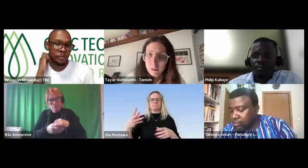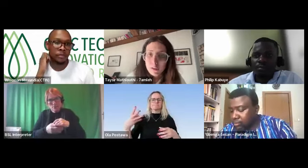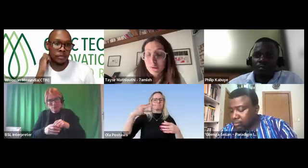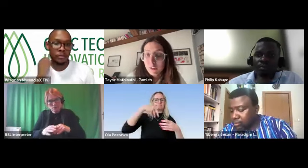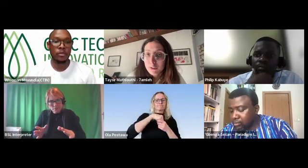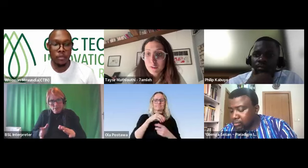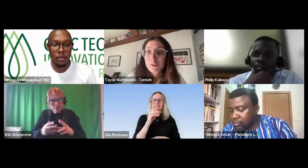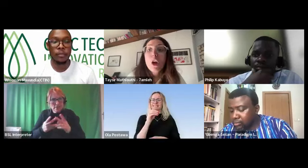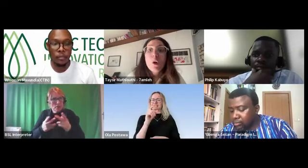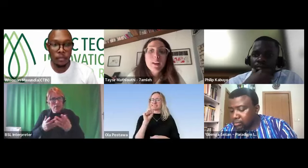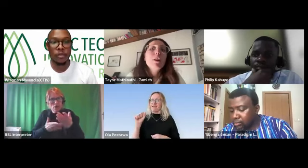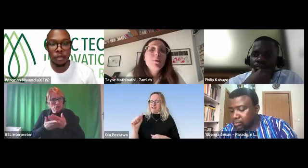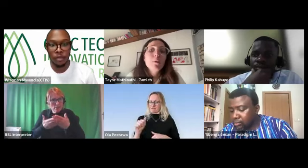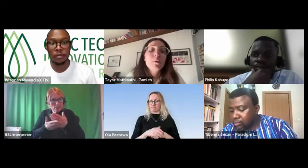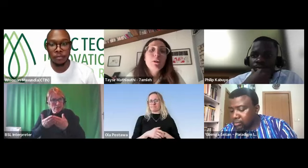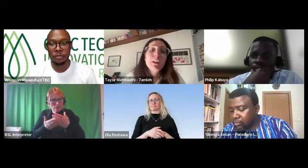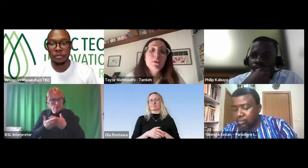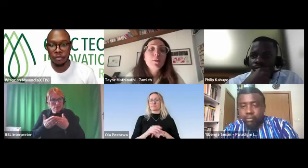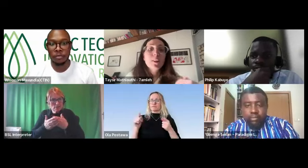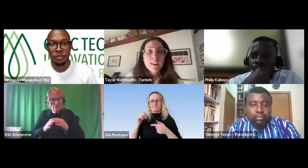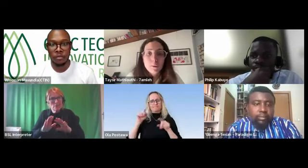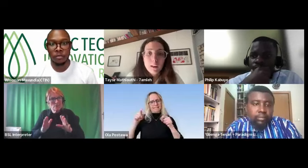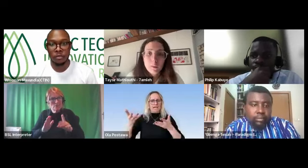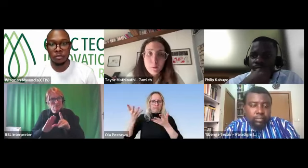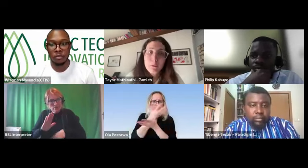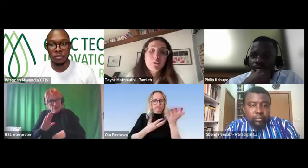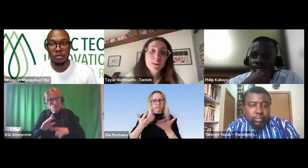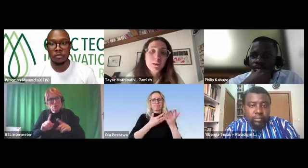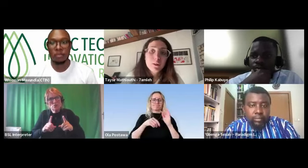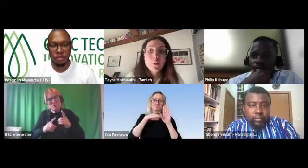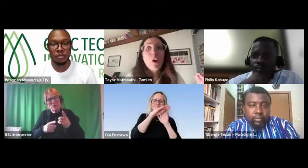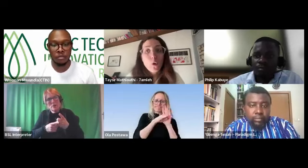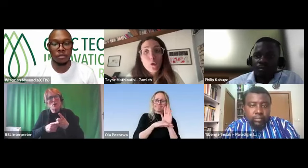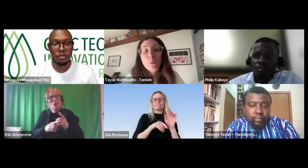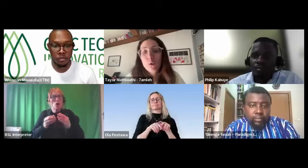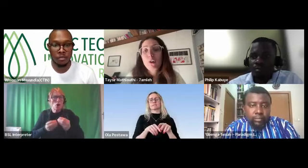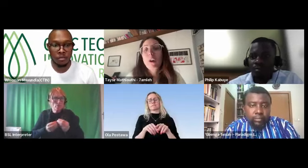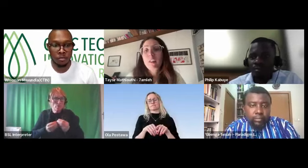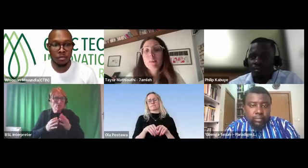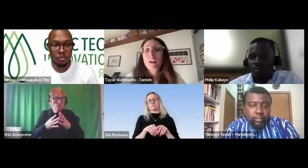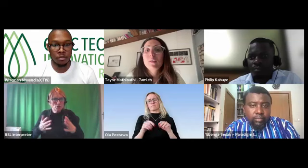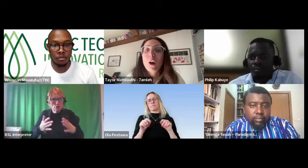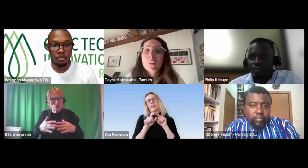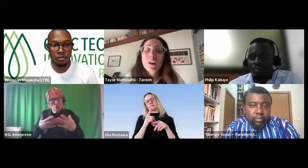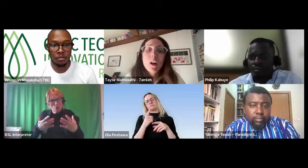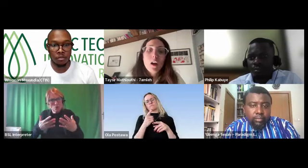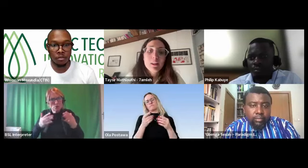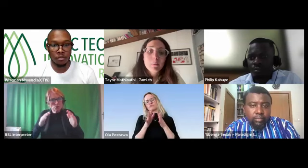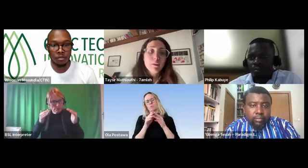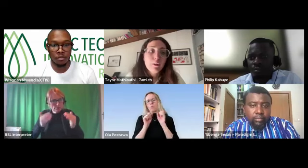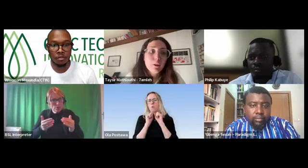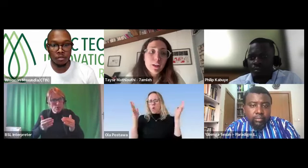multi-stakeholder consultations when it comes to those regulations to take into account global majority countries, or work themselves